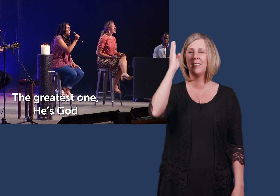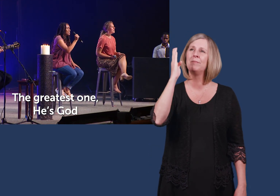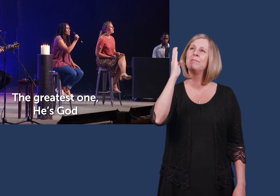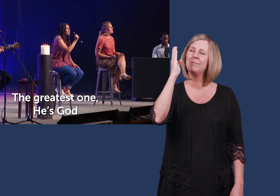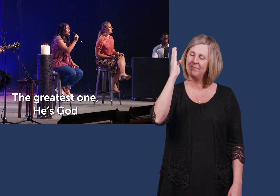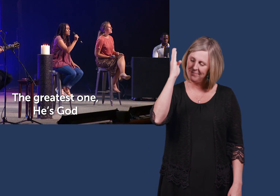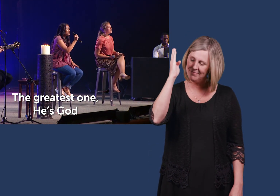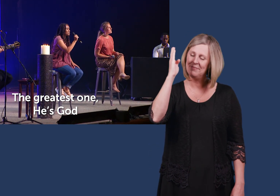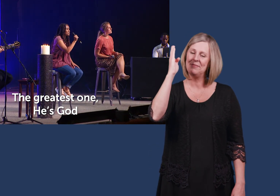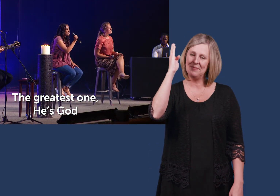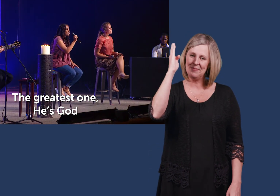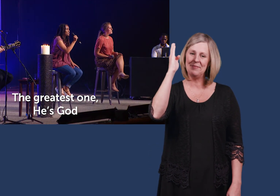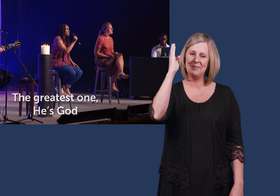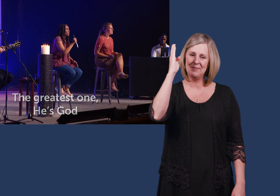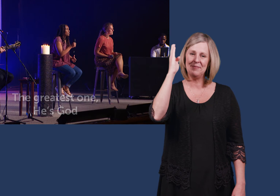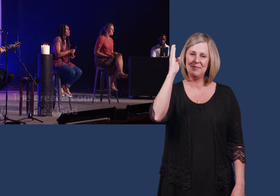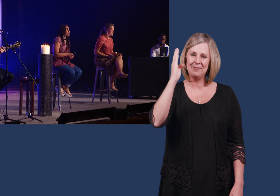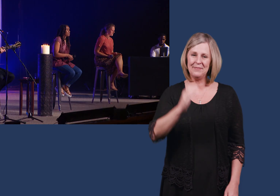God.